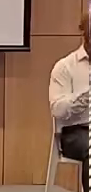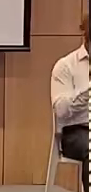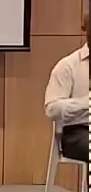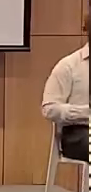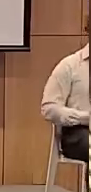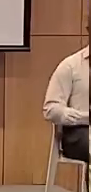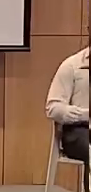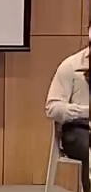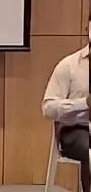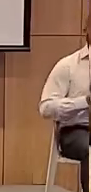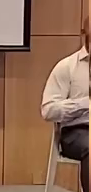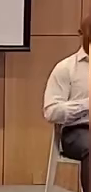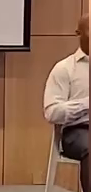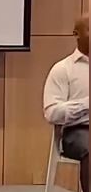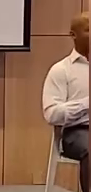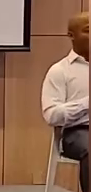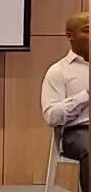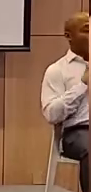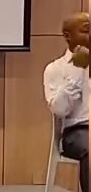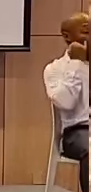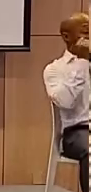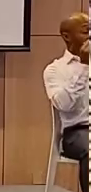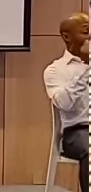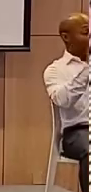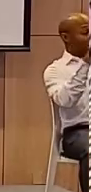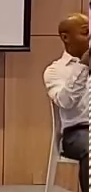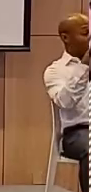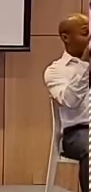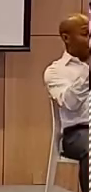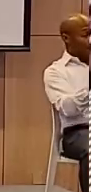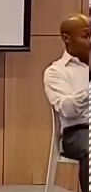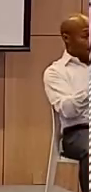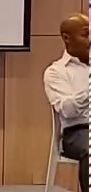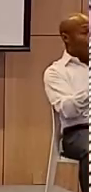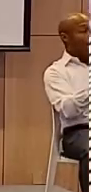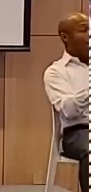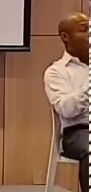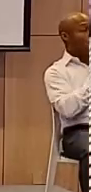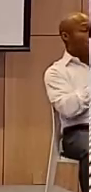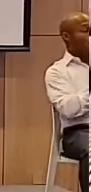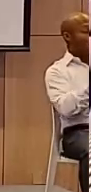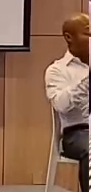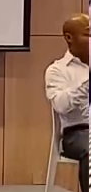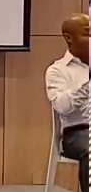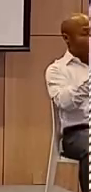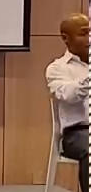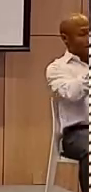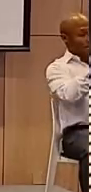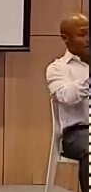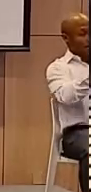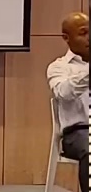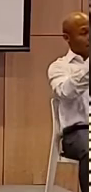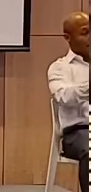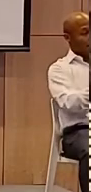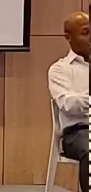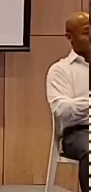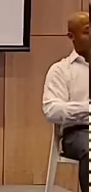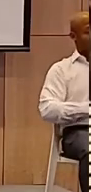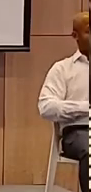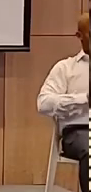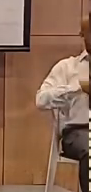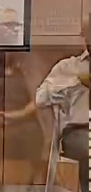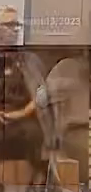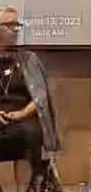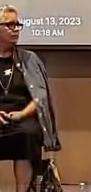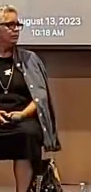I would imagine it's a tough call, and it's often about the specific project. Yeah, I would agree. I mean, if I'm